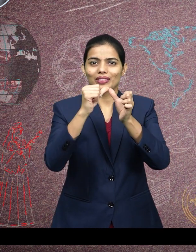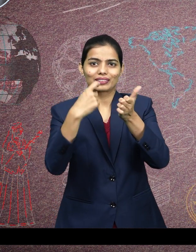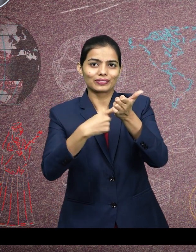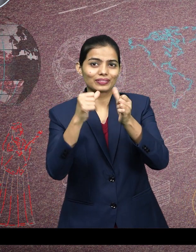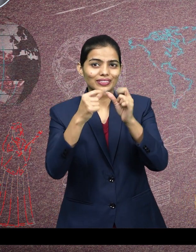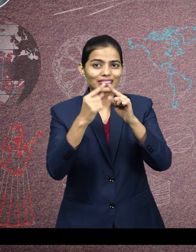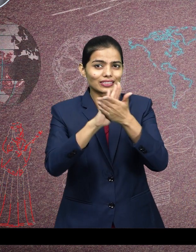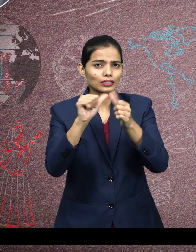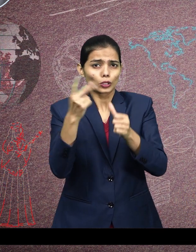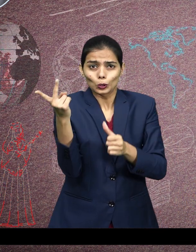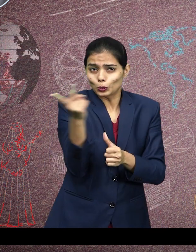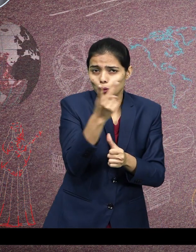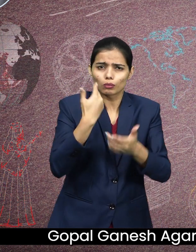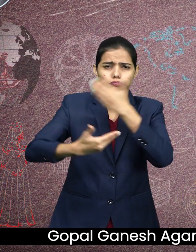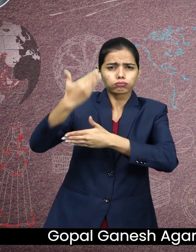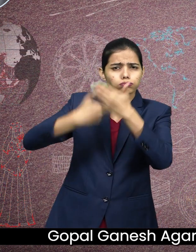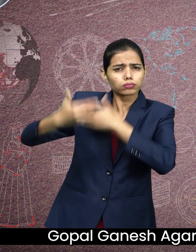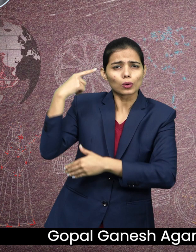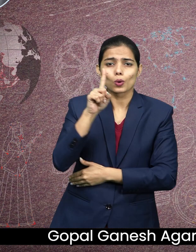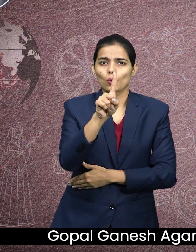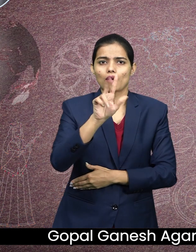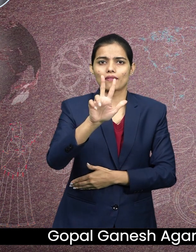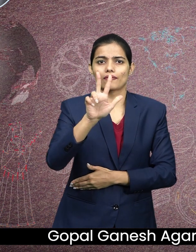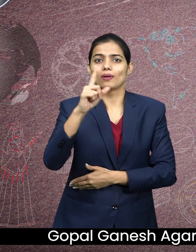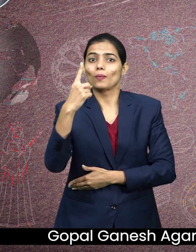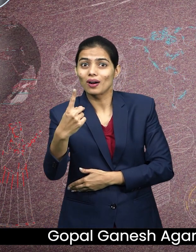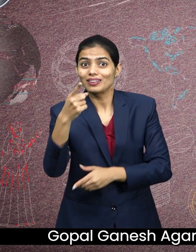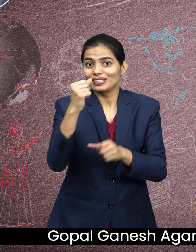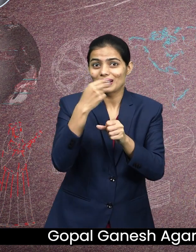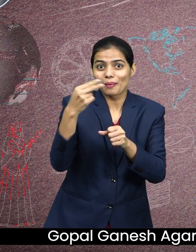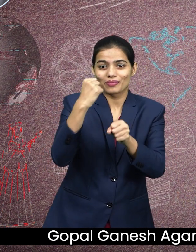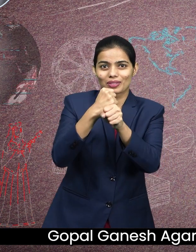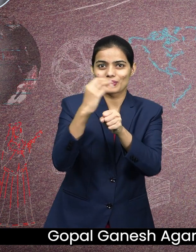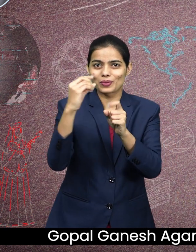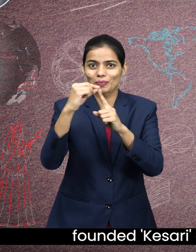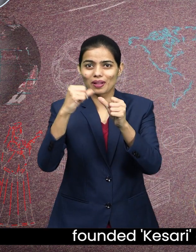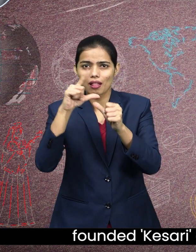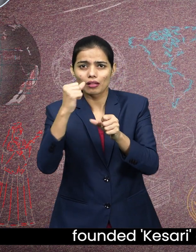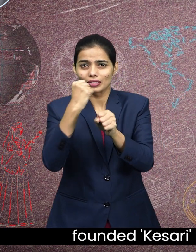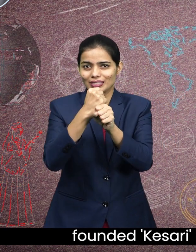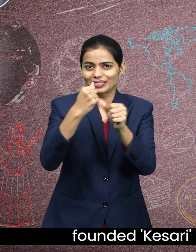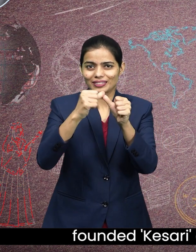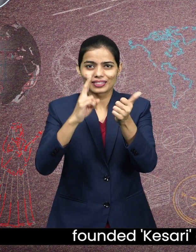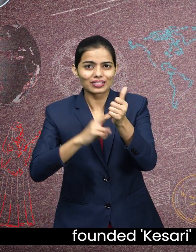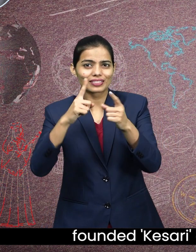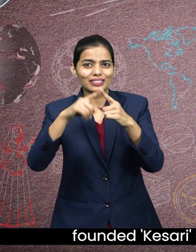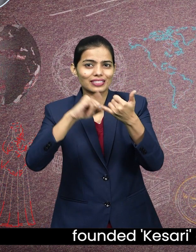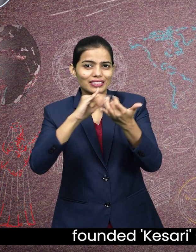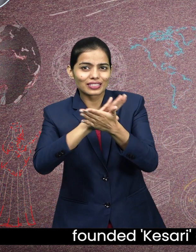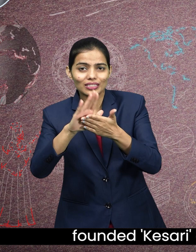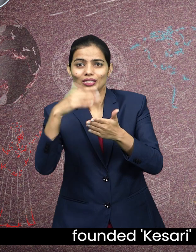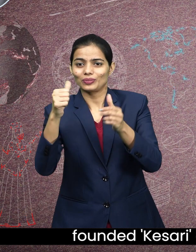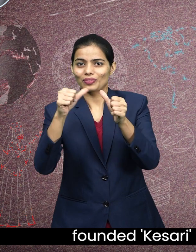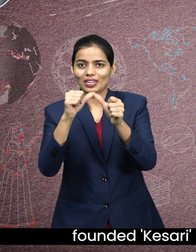In 1881, Gopal Ganesh Agarkar and Bal Gangadhar Tilak founded Kesari and